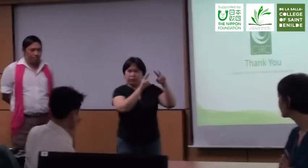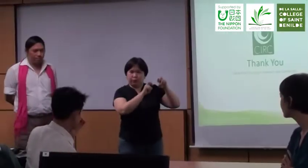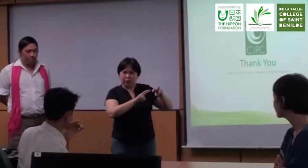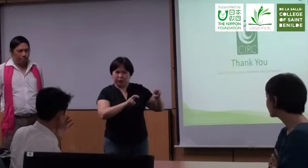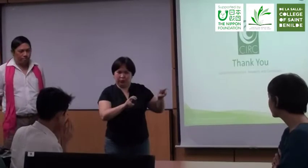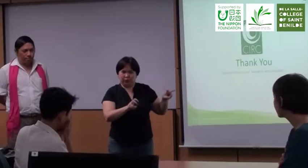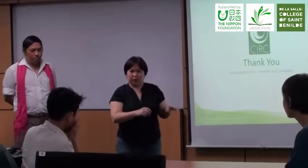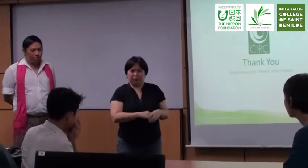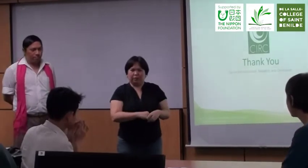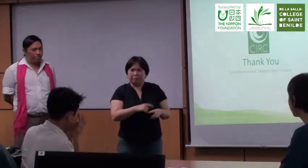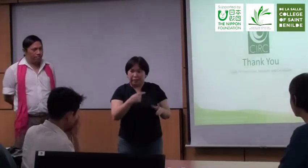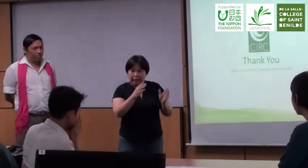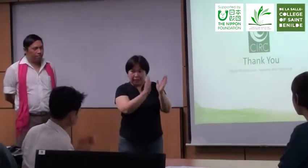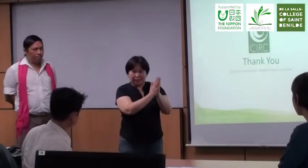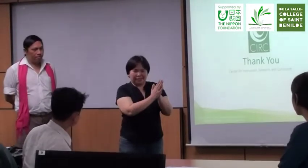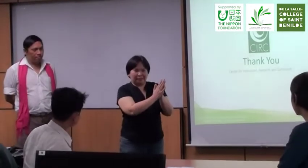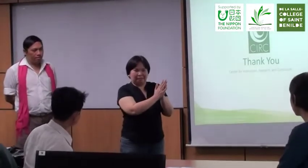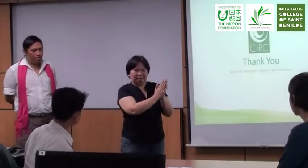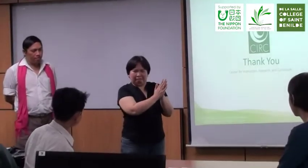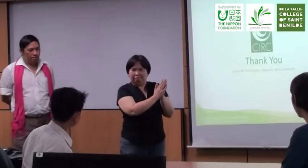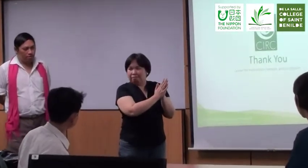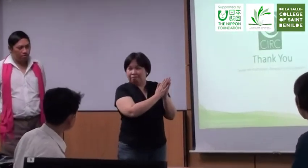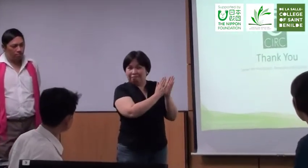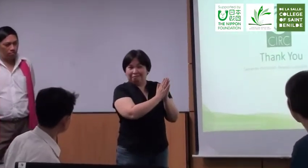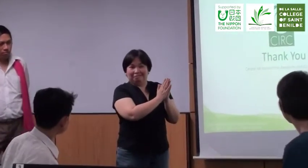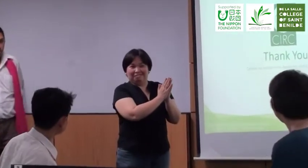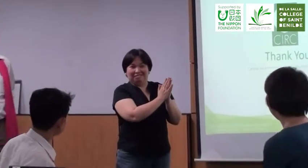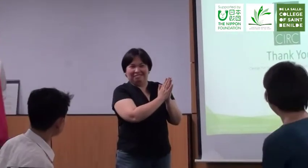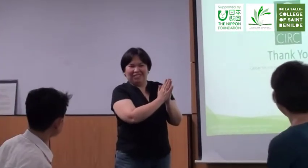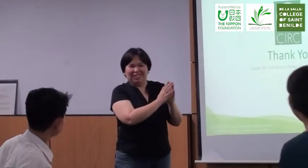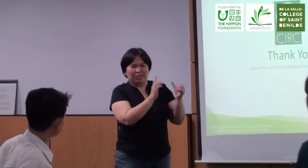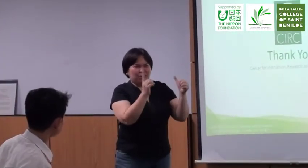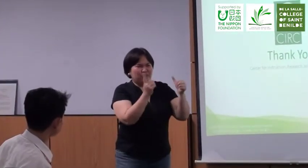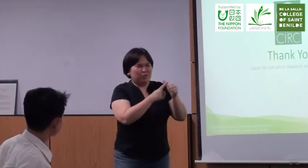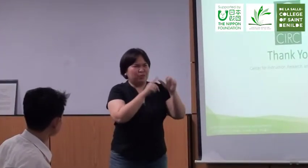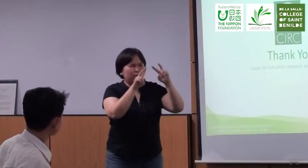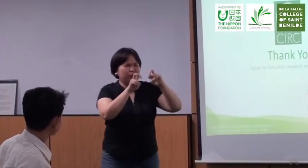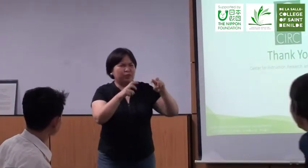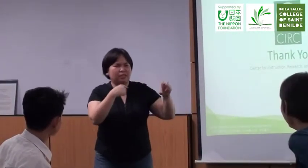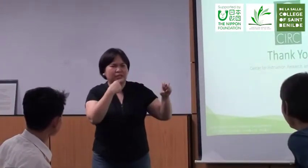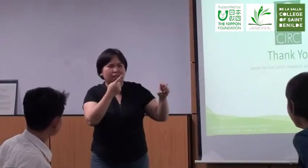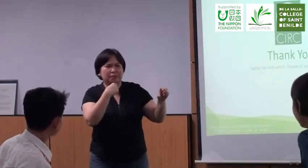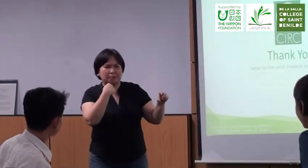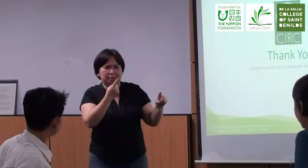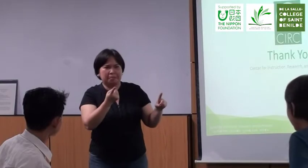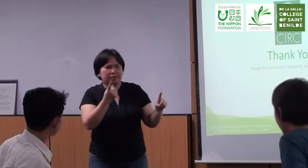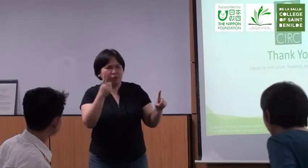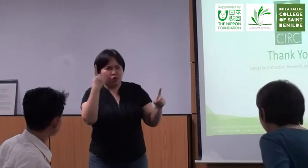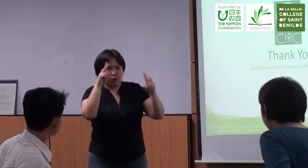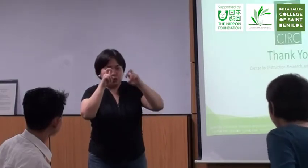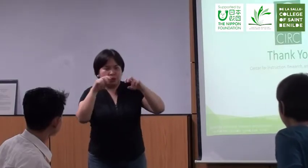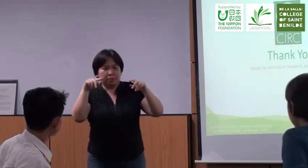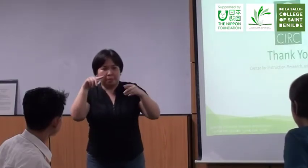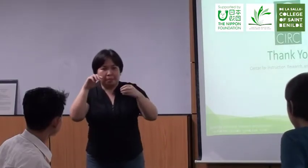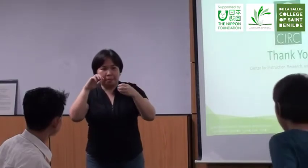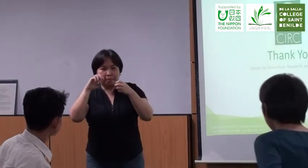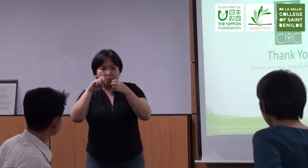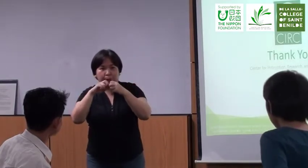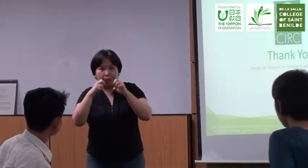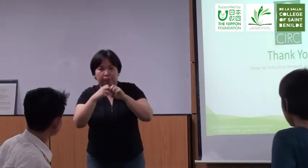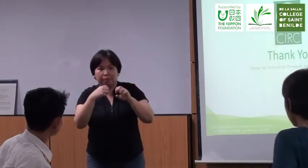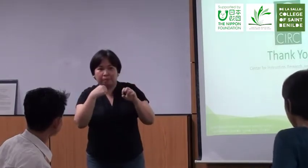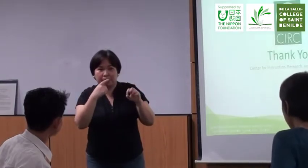But I would just like to ask, regarding your first research problem, parang it implies that this study